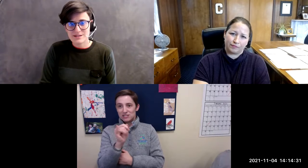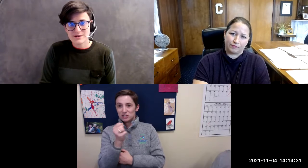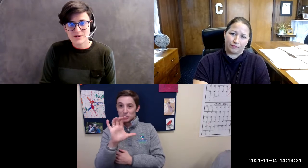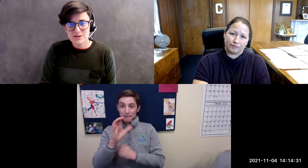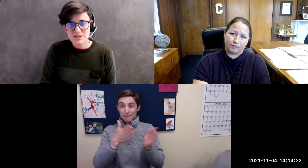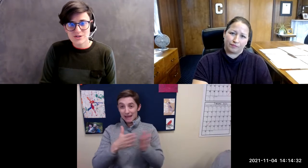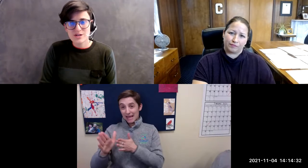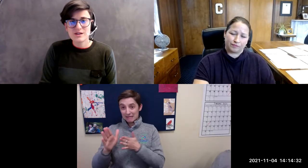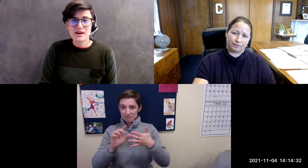about